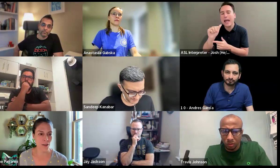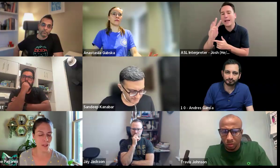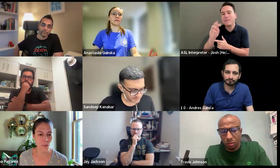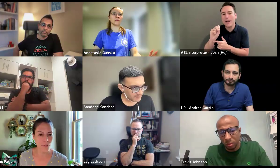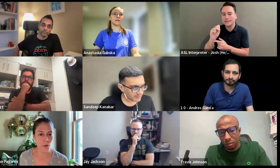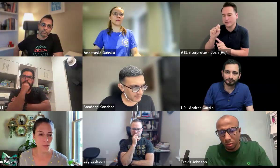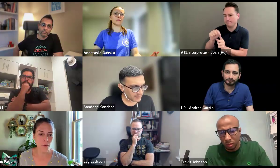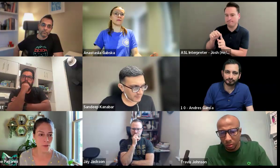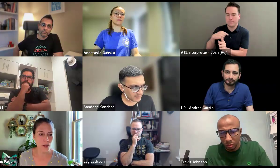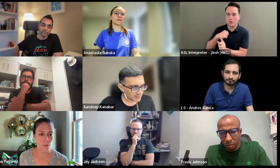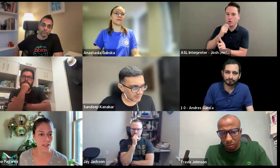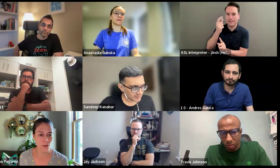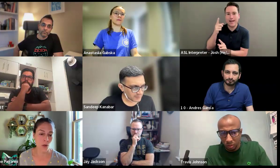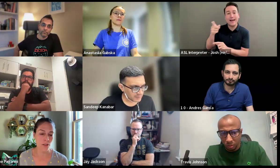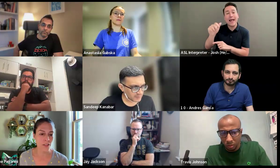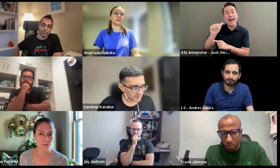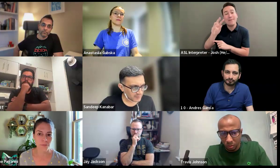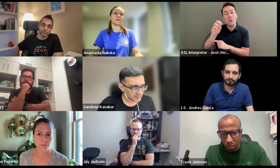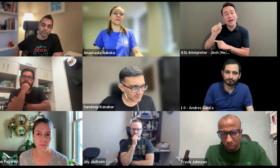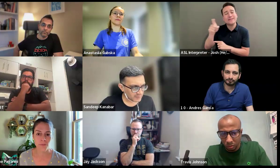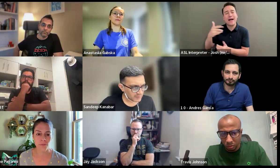understandable. It's one of the most profitable companies in the world.